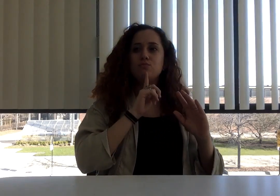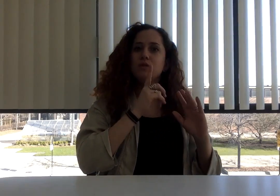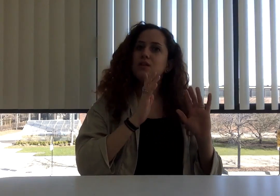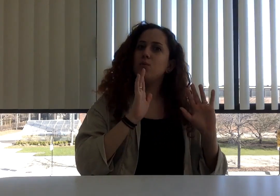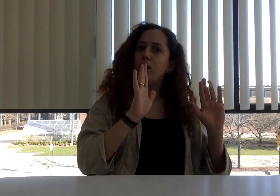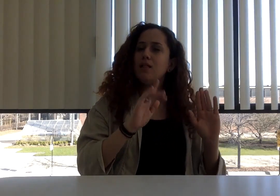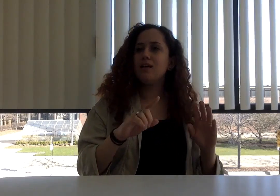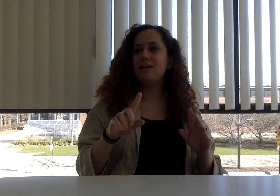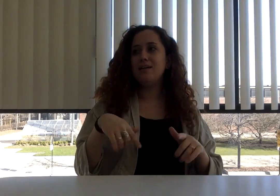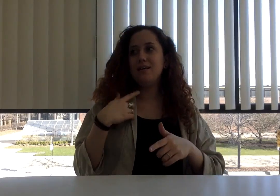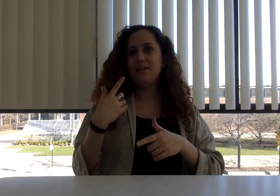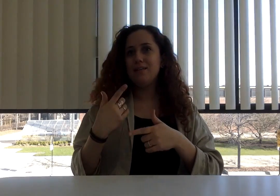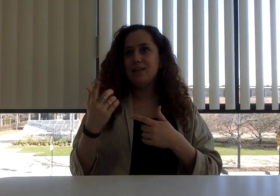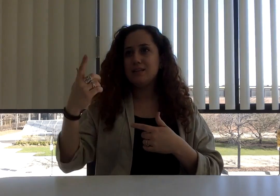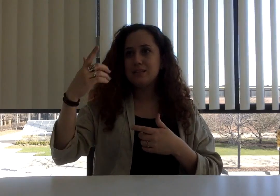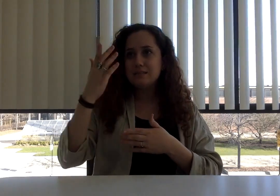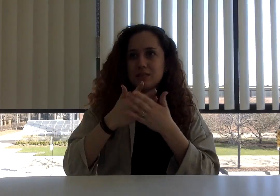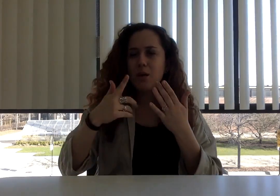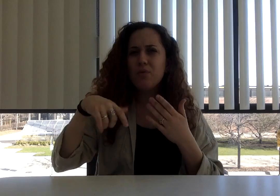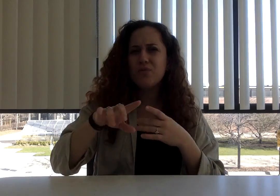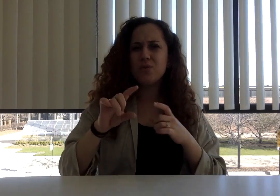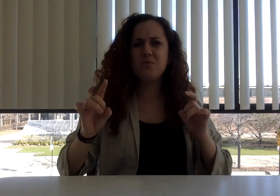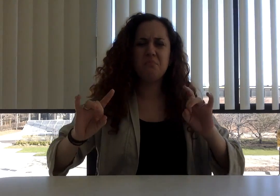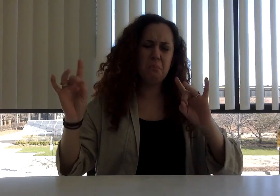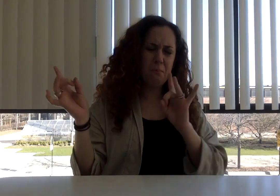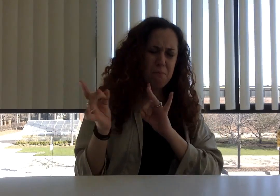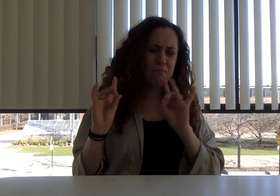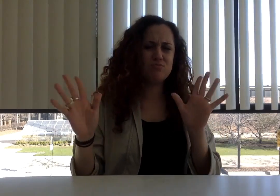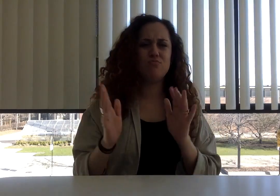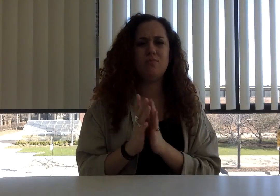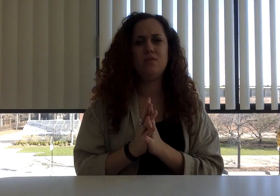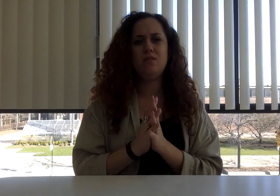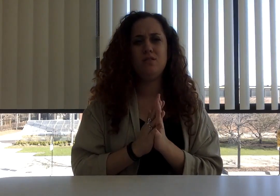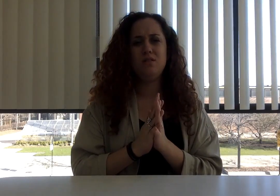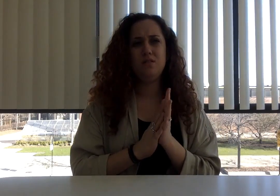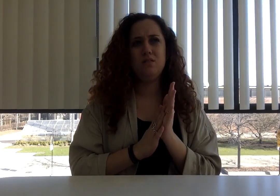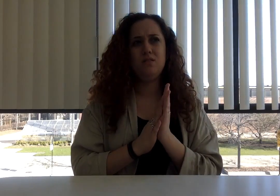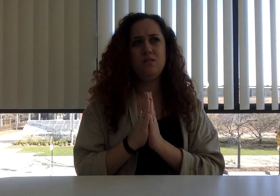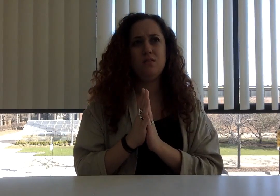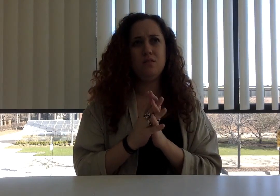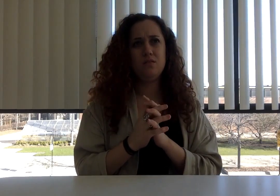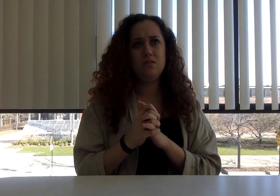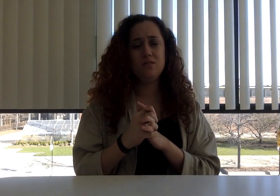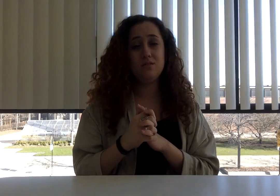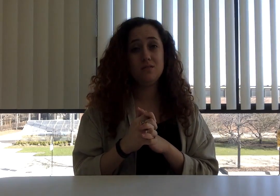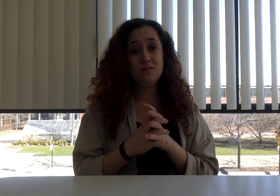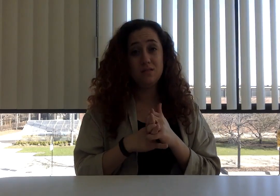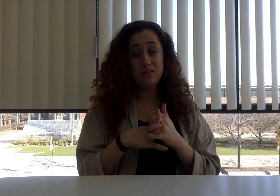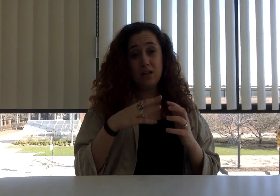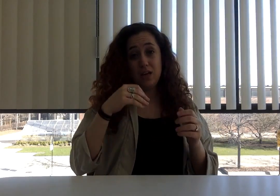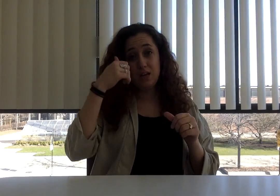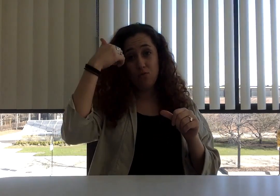Now, I know that, because I went back over when I talked fairly extensively with Ms. Woodruff about